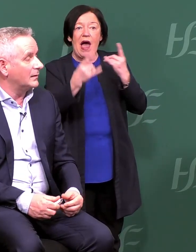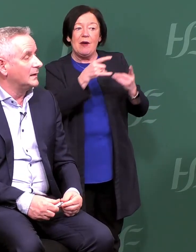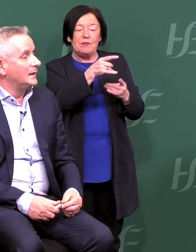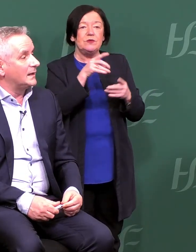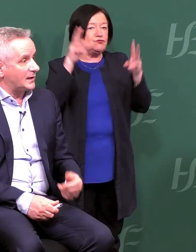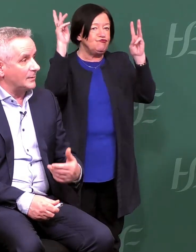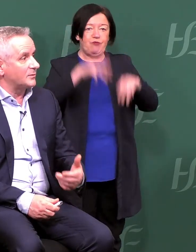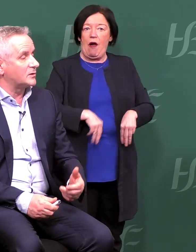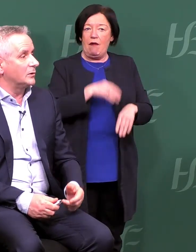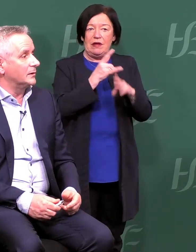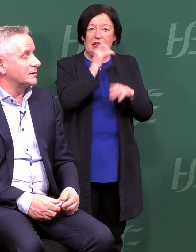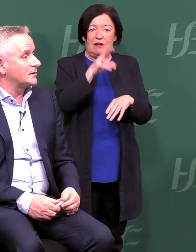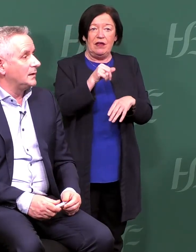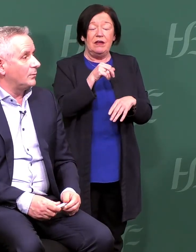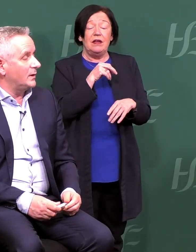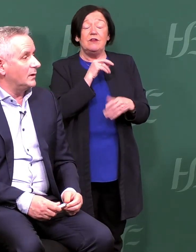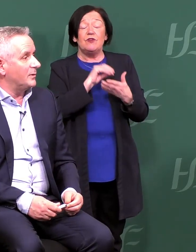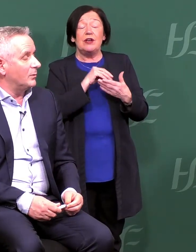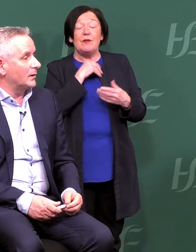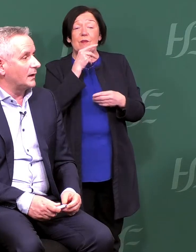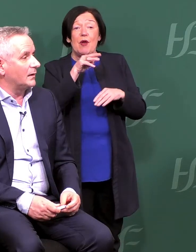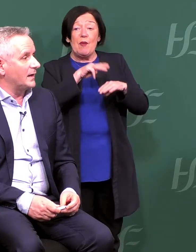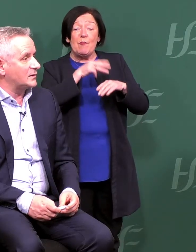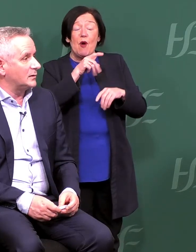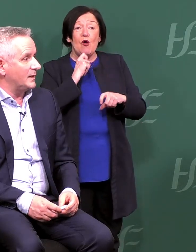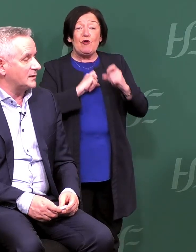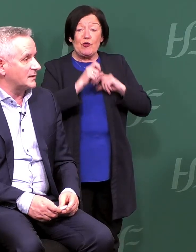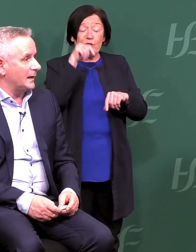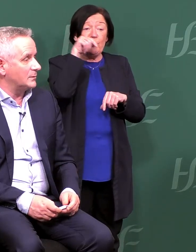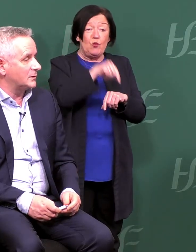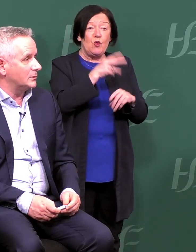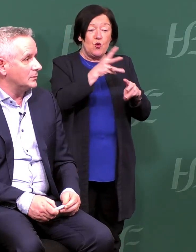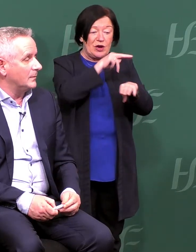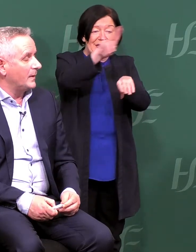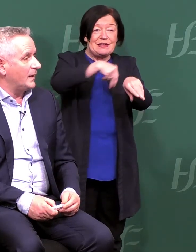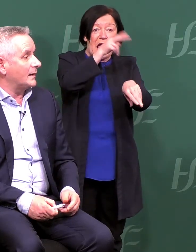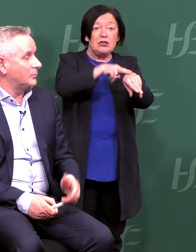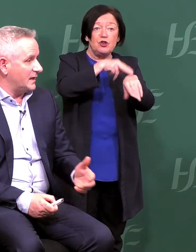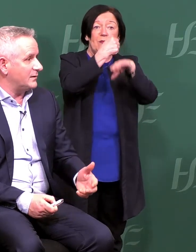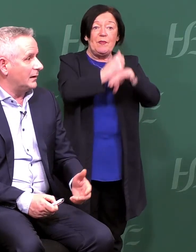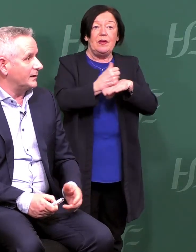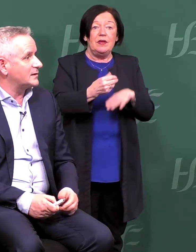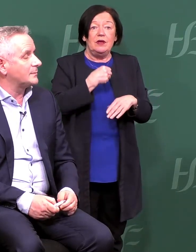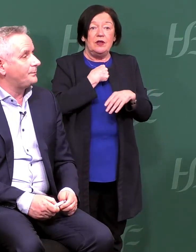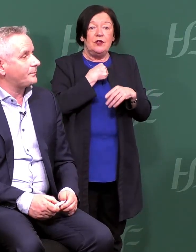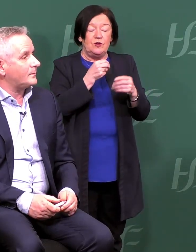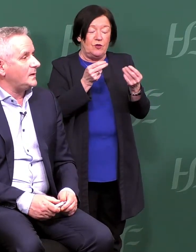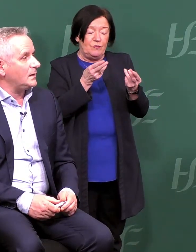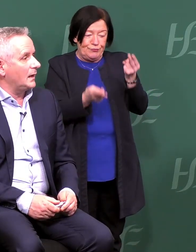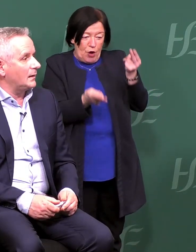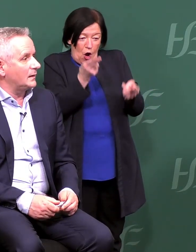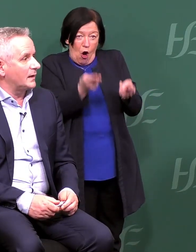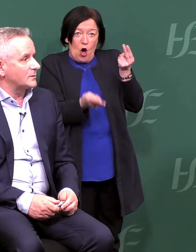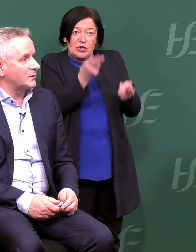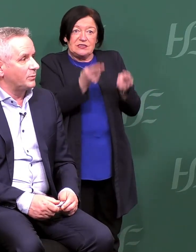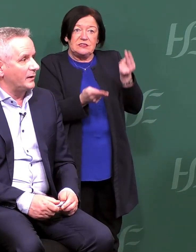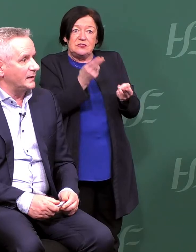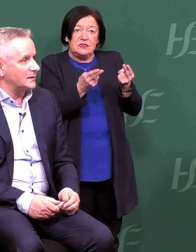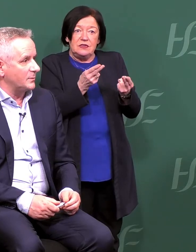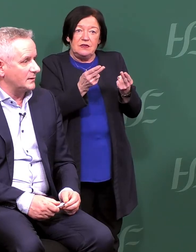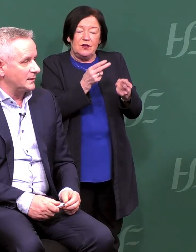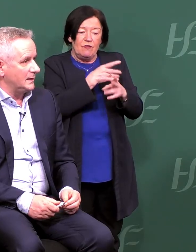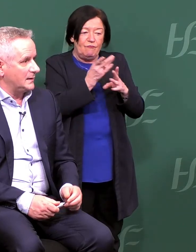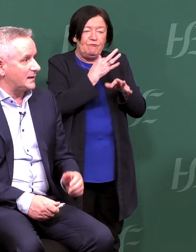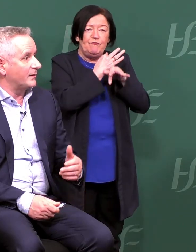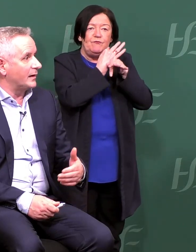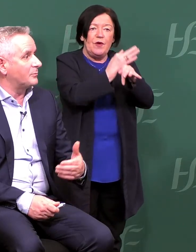absolutely wrong. In terms of assurance, we will be working on a national basis now to complete audits in terms of